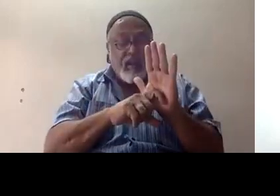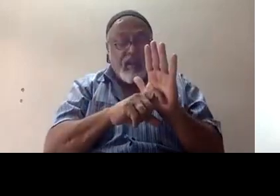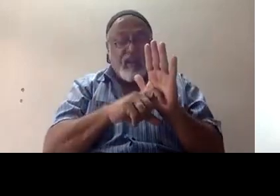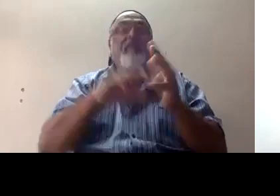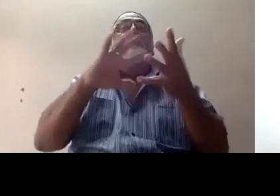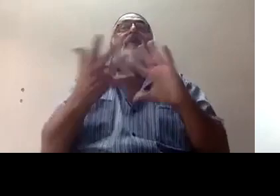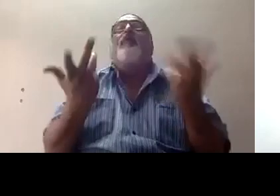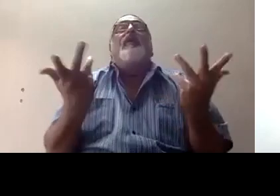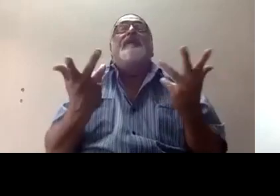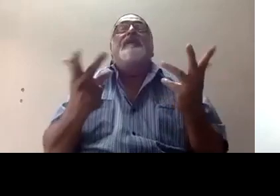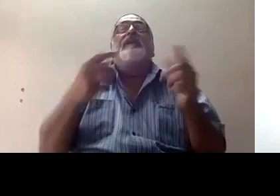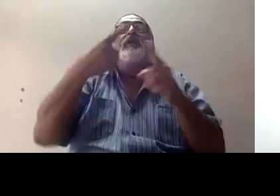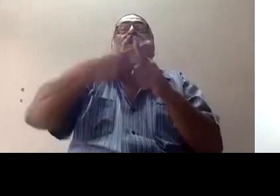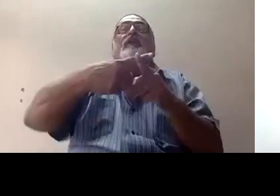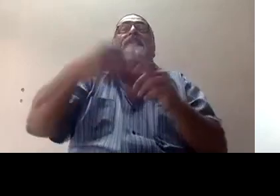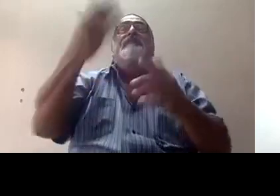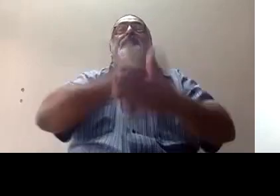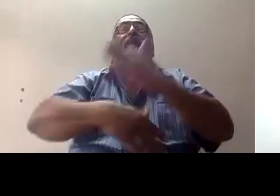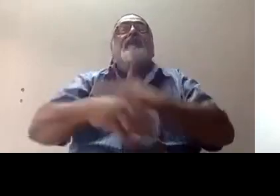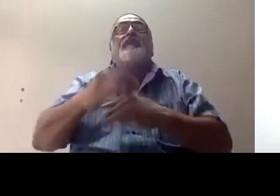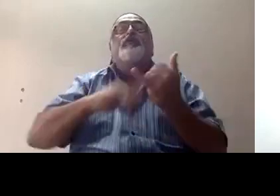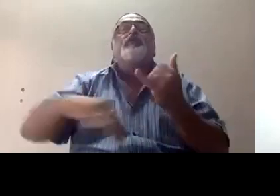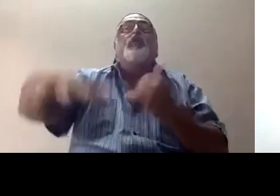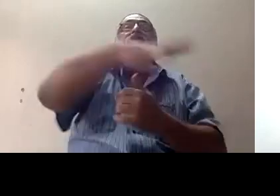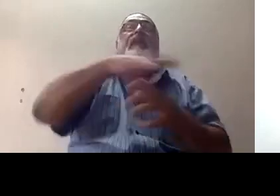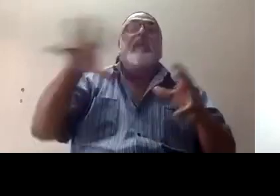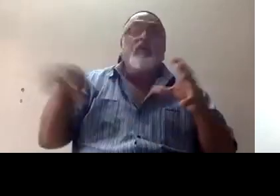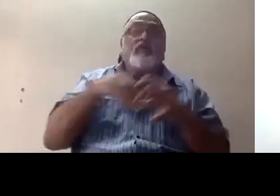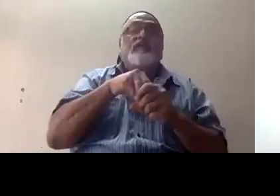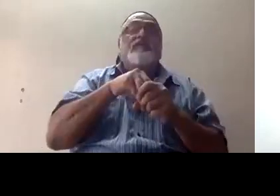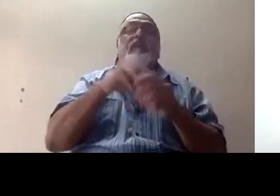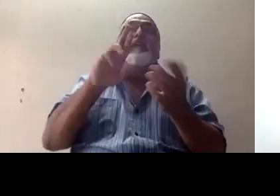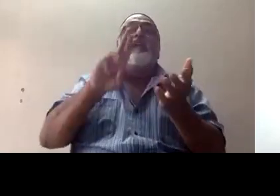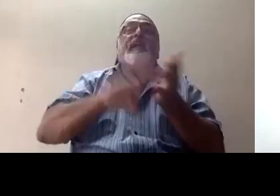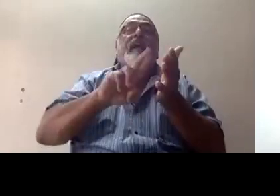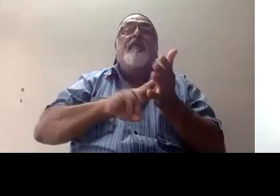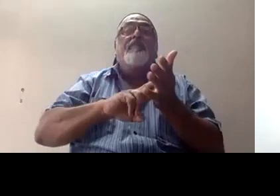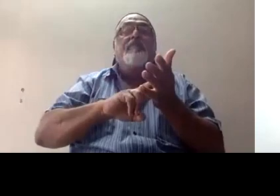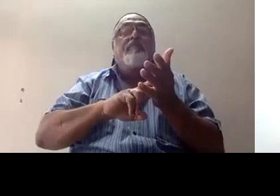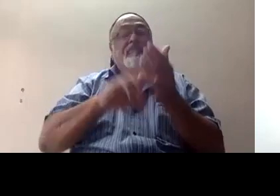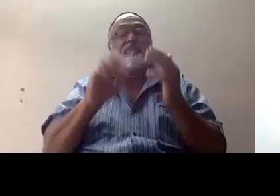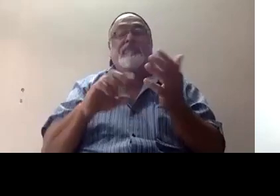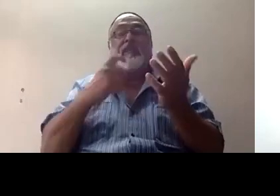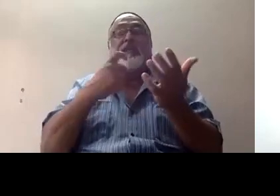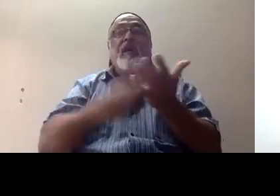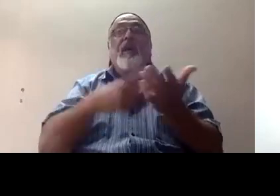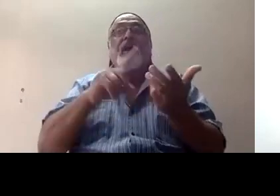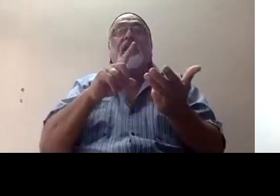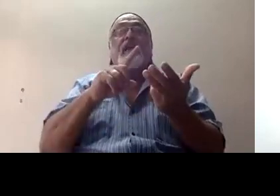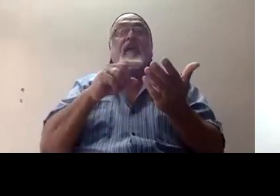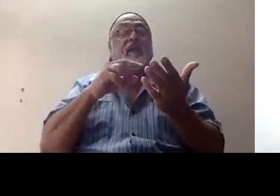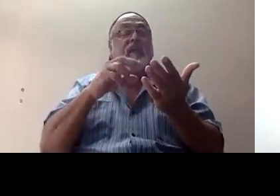empowerment, social inclusion, and rehabilitation, while NADAR works to strengthen the entrepreneurial ecosystem